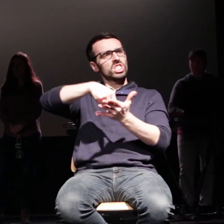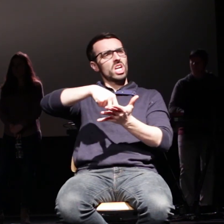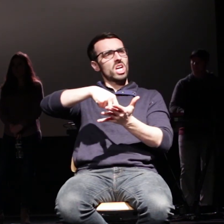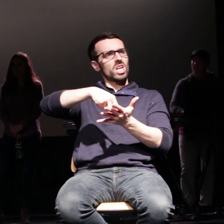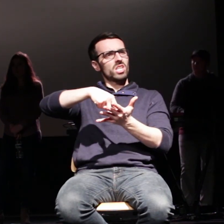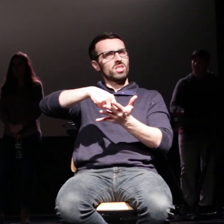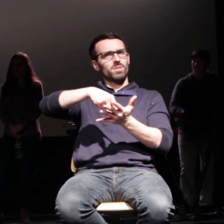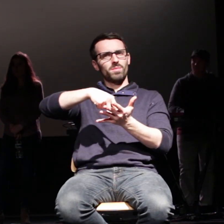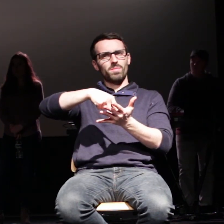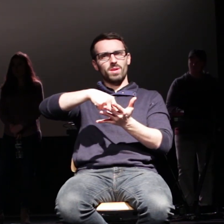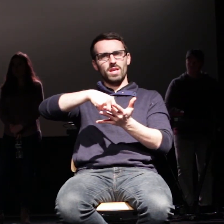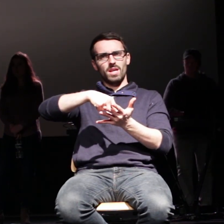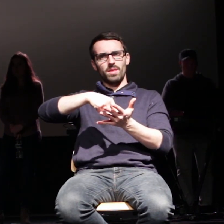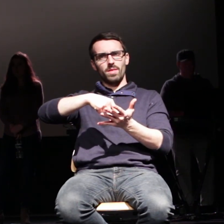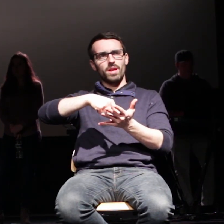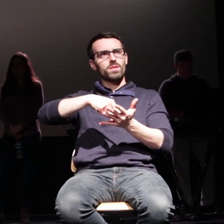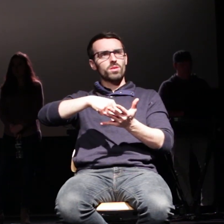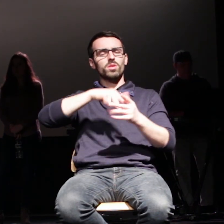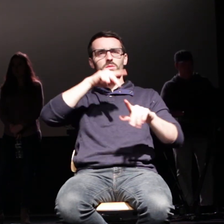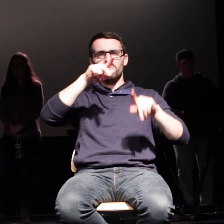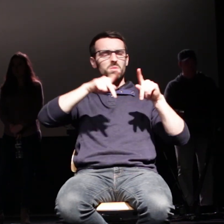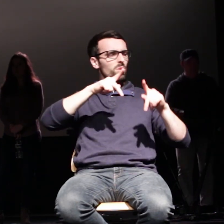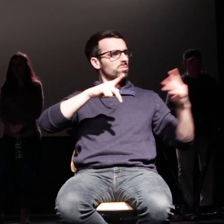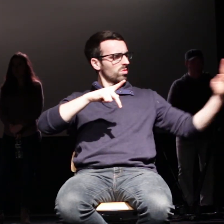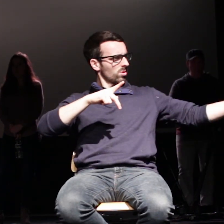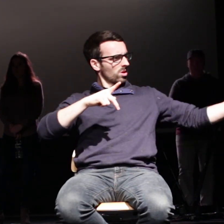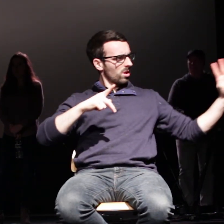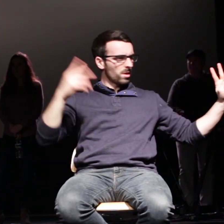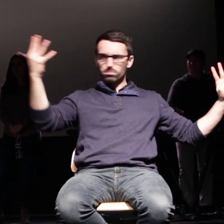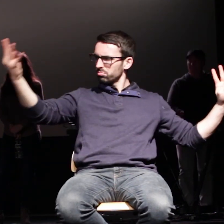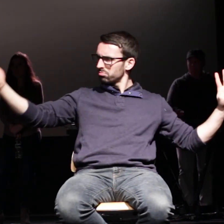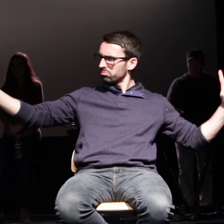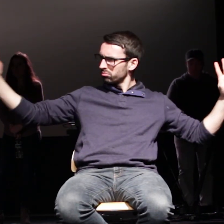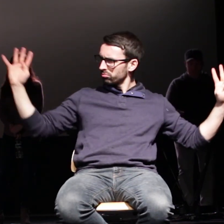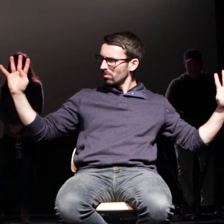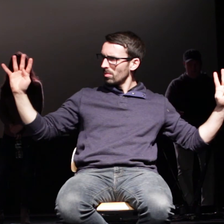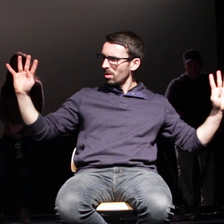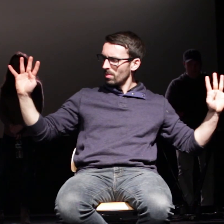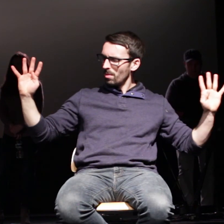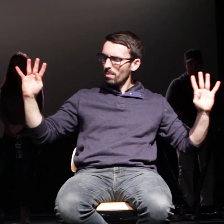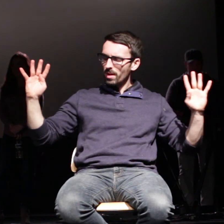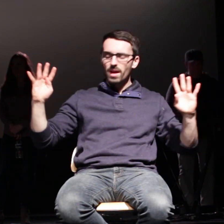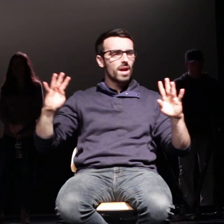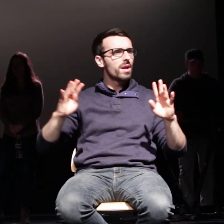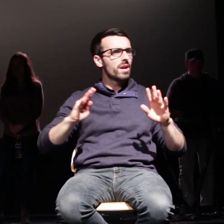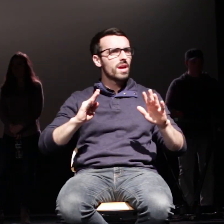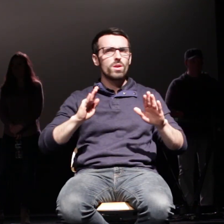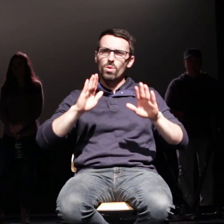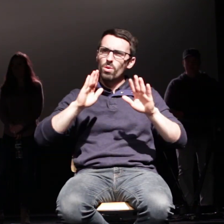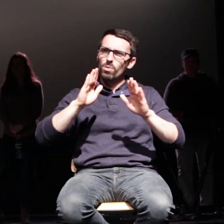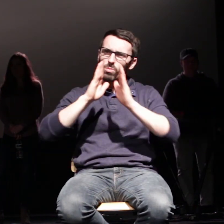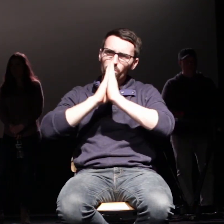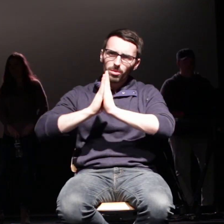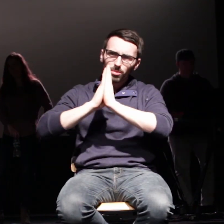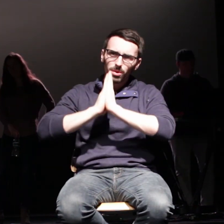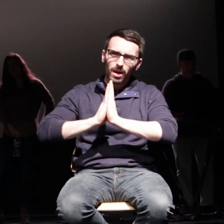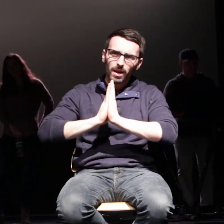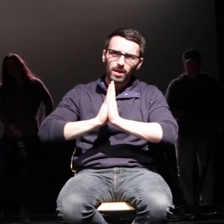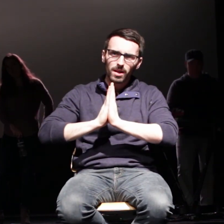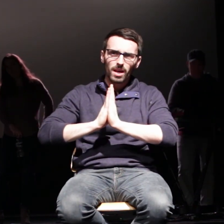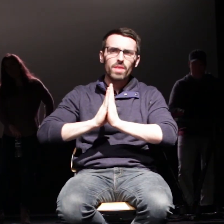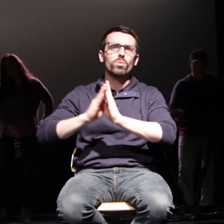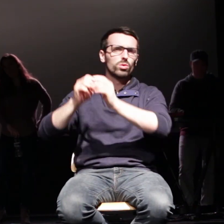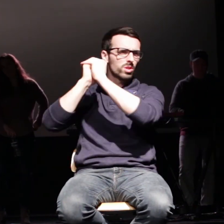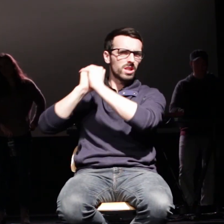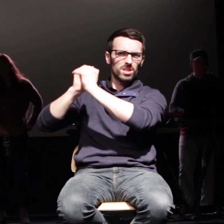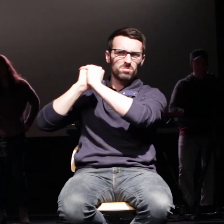stand? They're going to be kind of standing right here in the aisleways. In a minute, we're going to sing a song, and I want to invite you as we